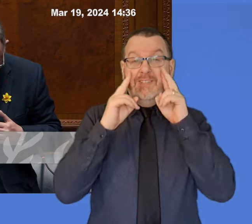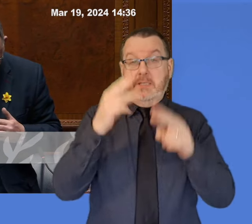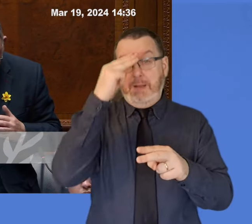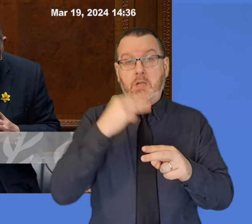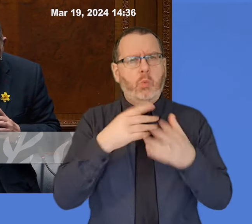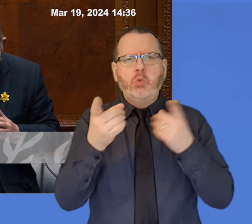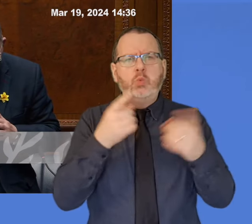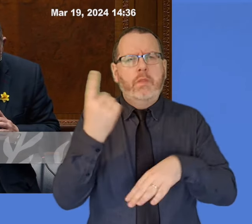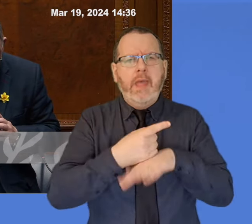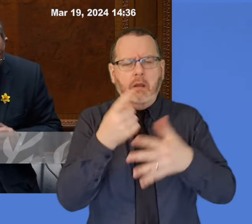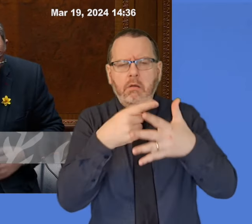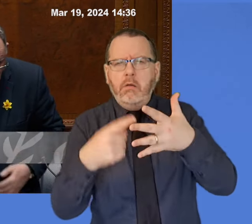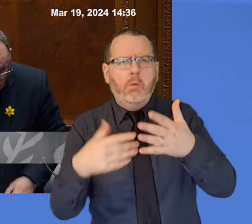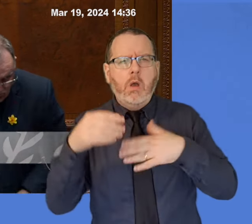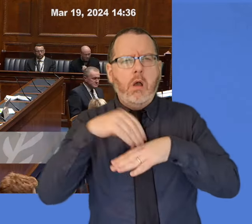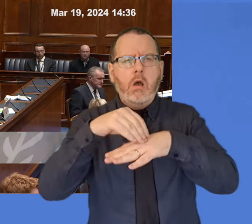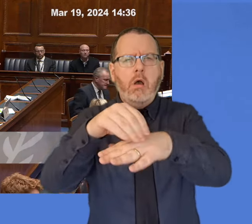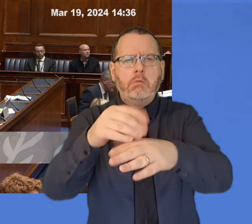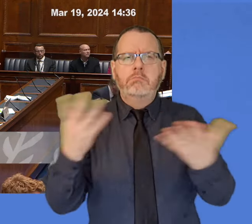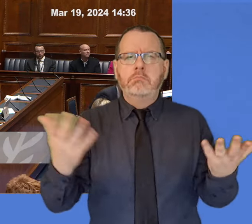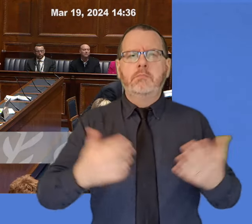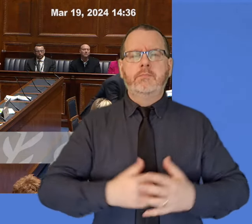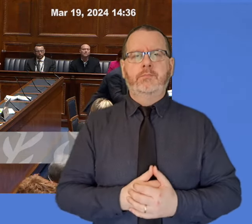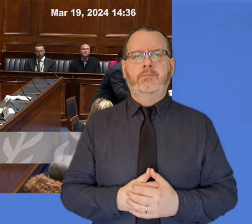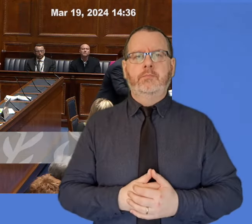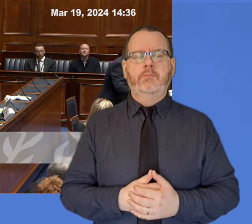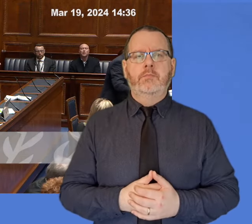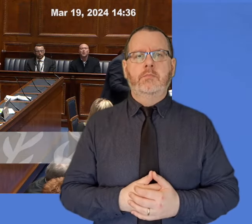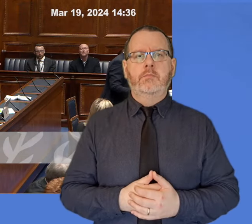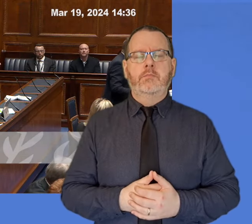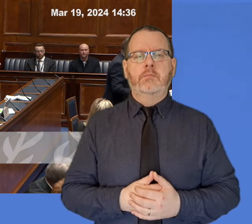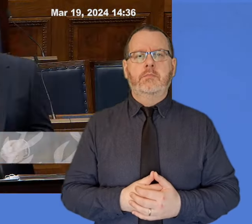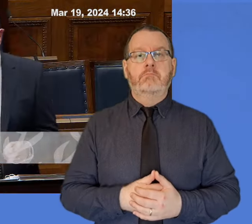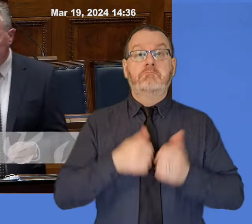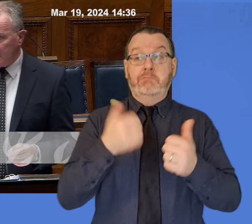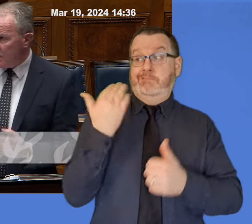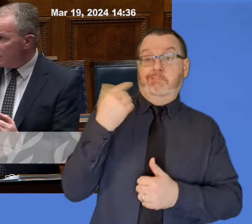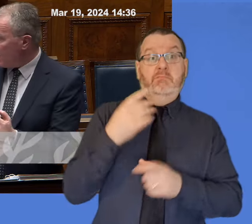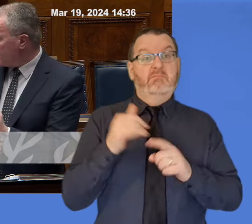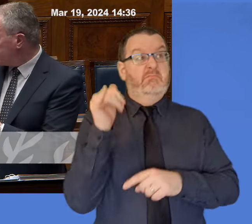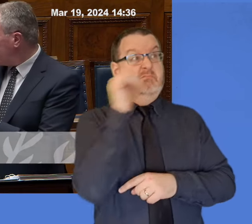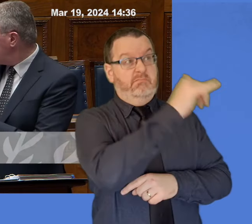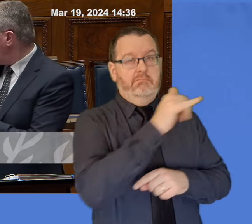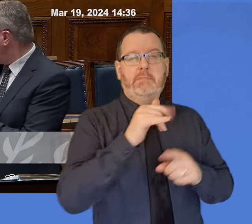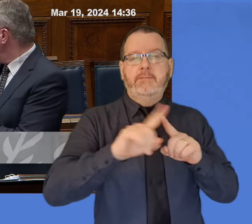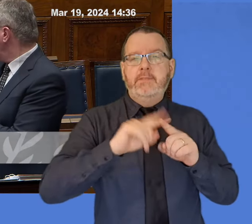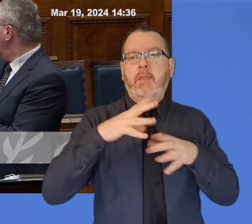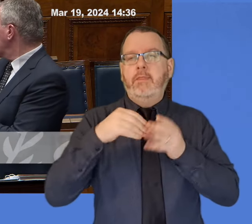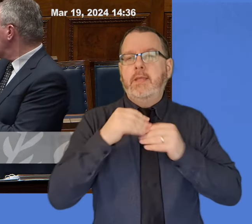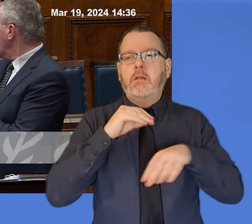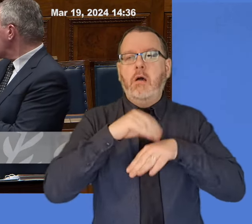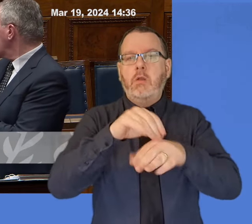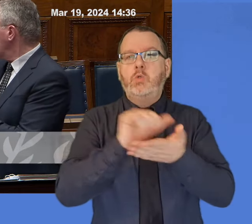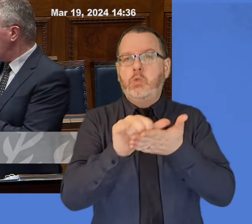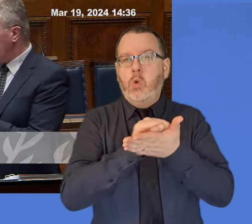and that you had whilst in America? Minister. Well, we had a number of engagements in New York, which primarily were